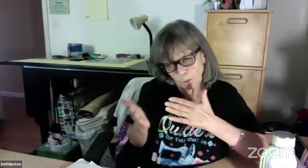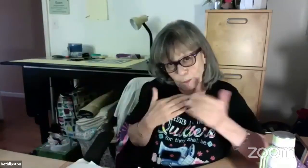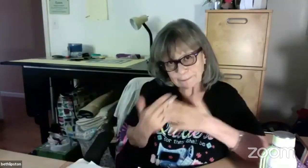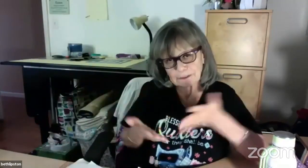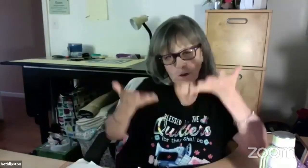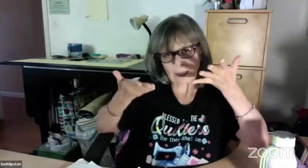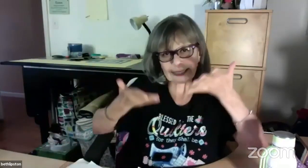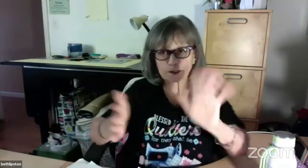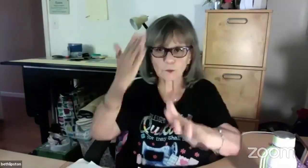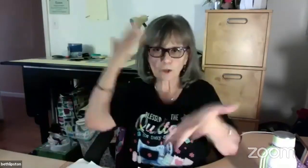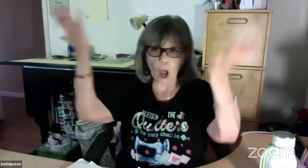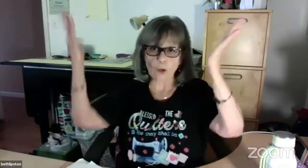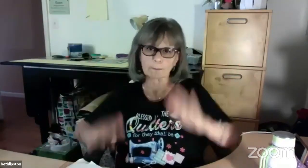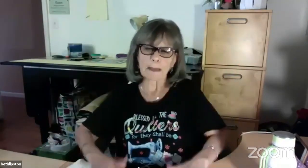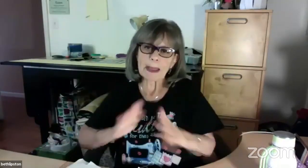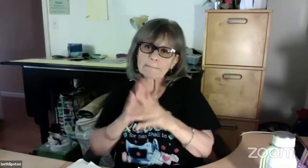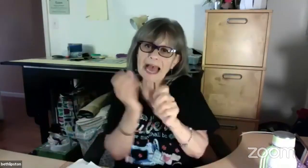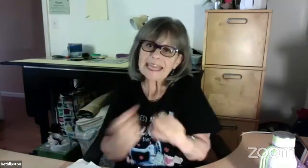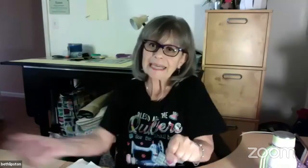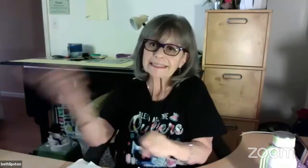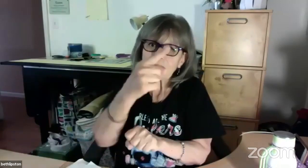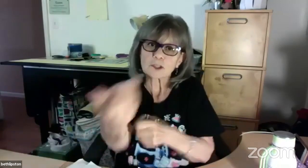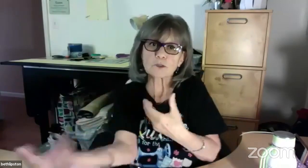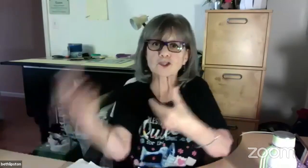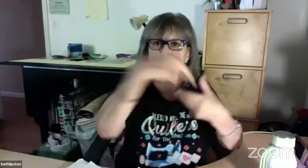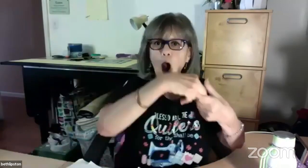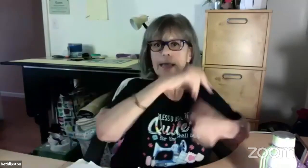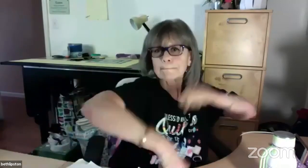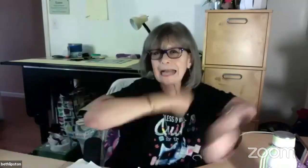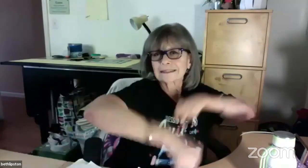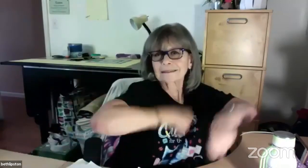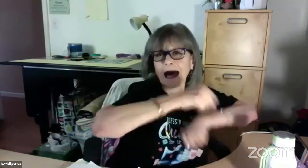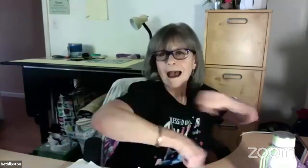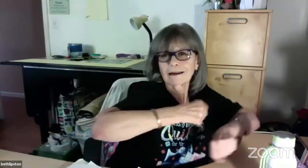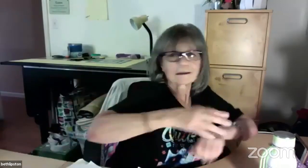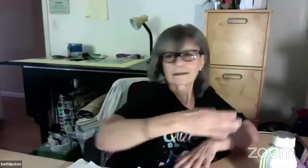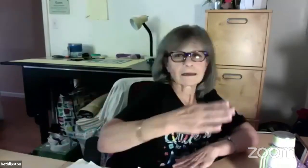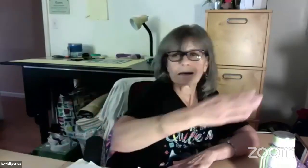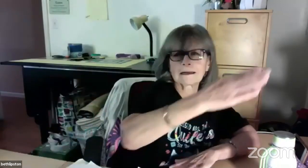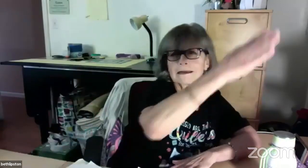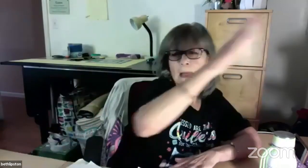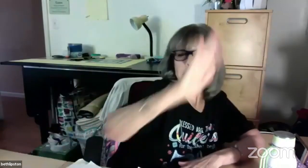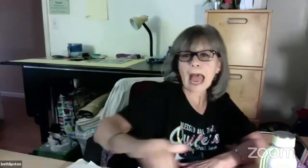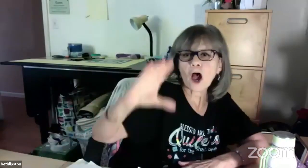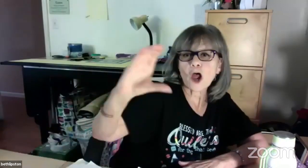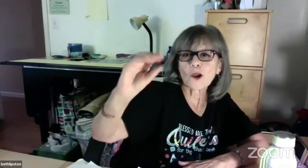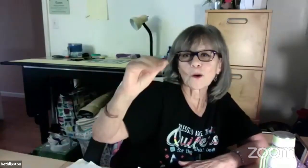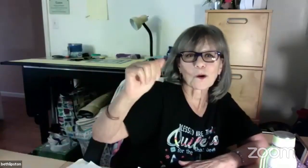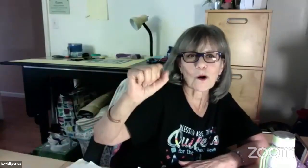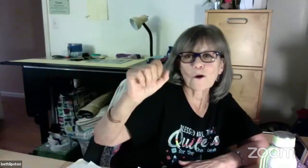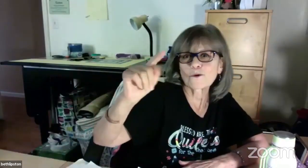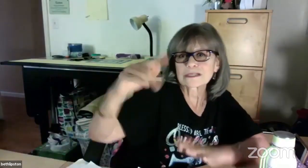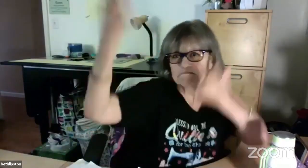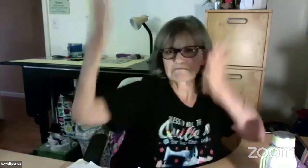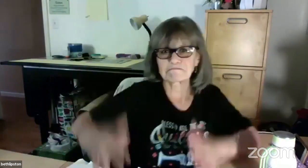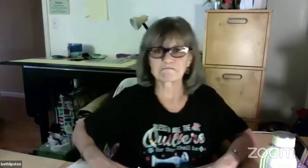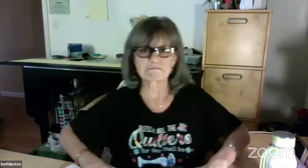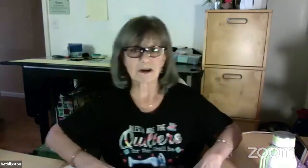matter, and that all people have an opportunity to be a part. So consider joining the bike ride next year along